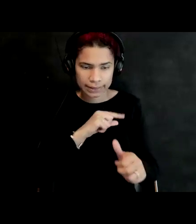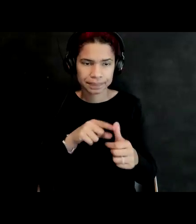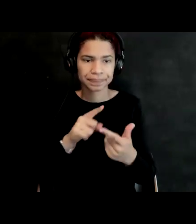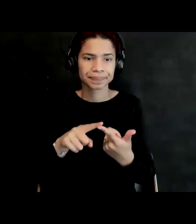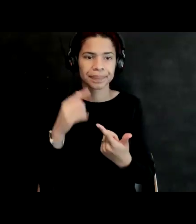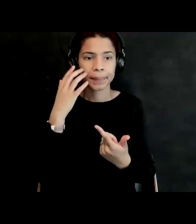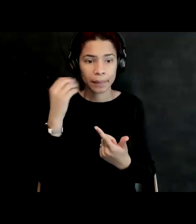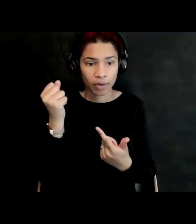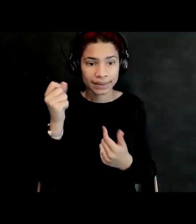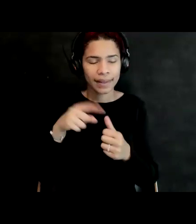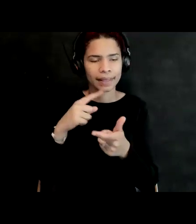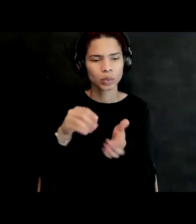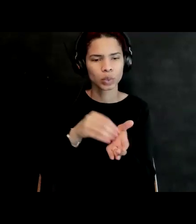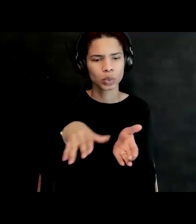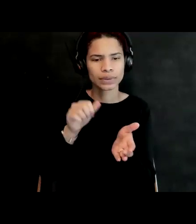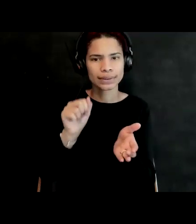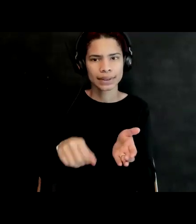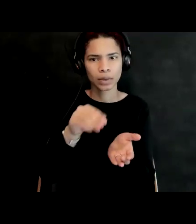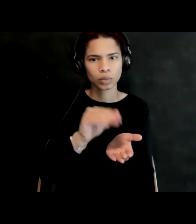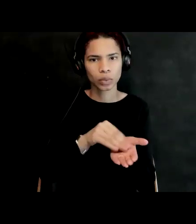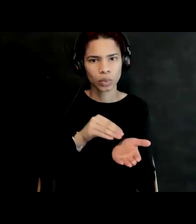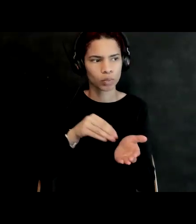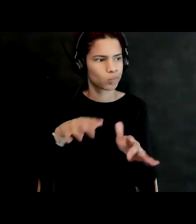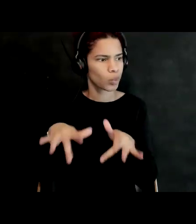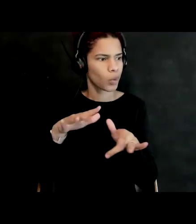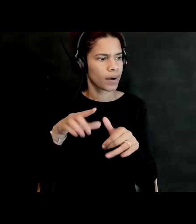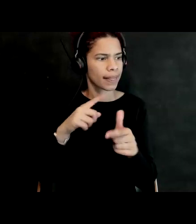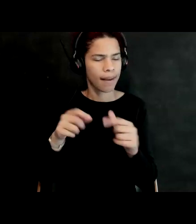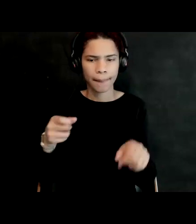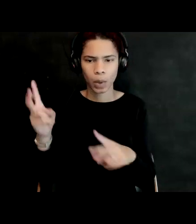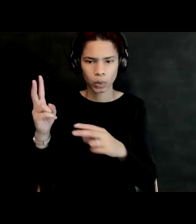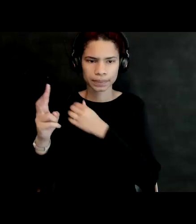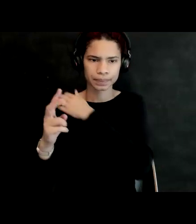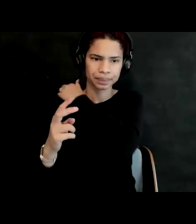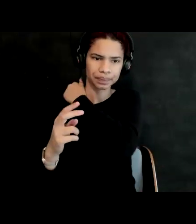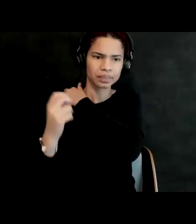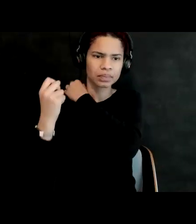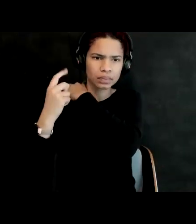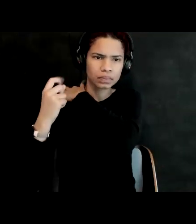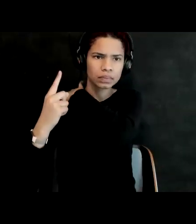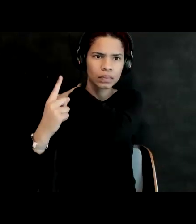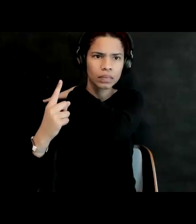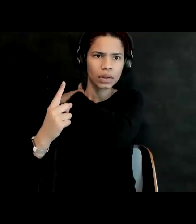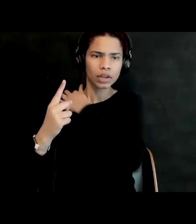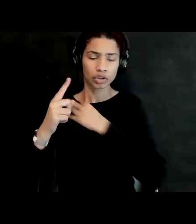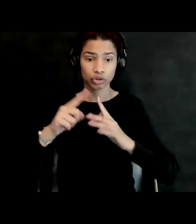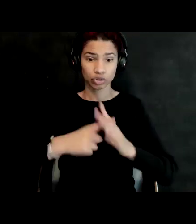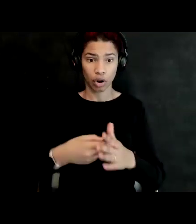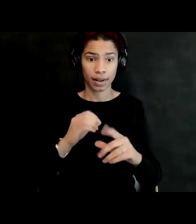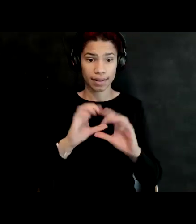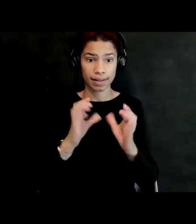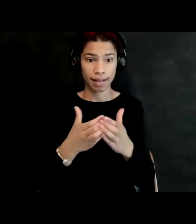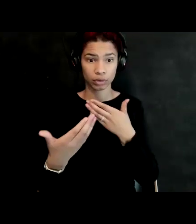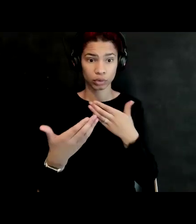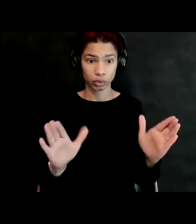students can record and upload. But there's a lot of value in just starting off in the classroom doing this work. You can